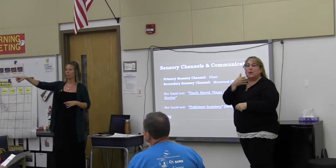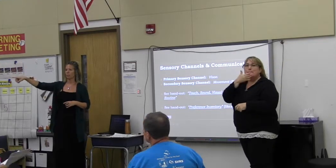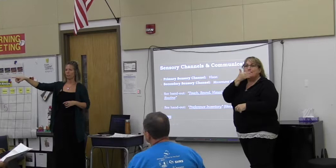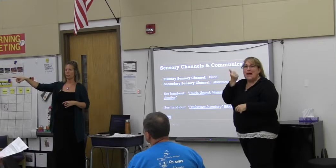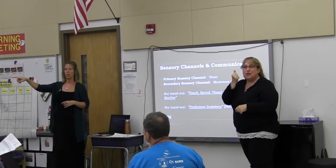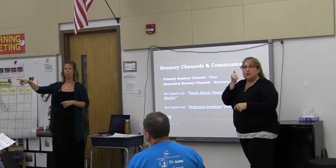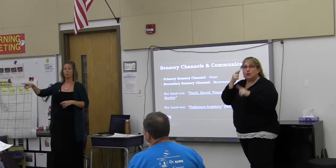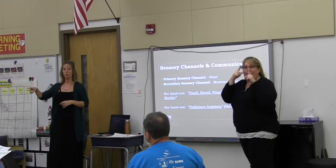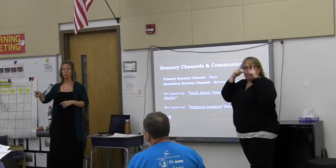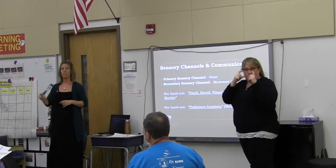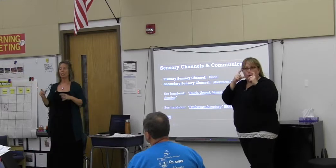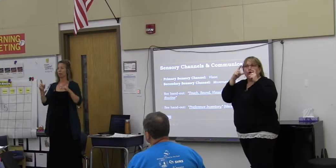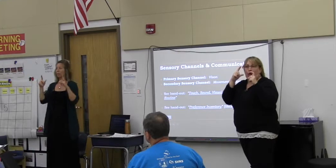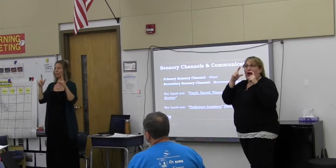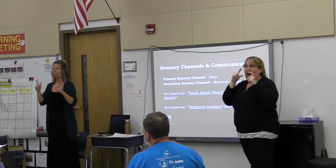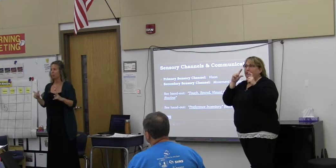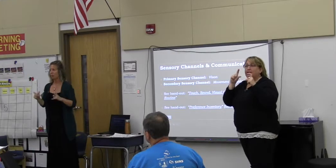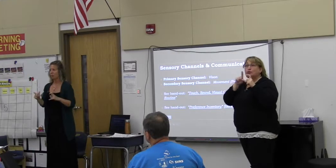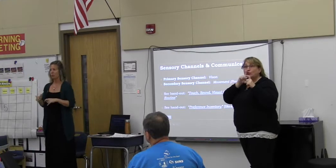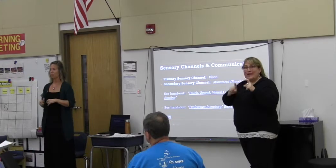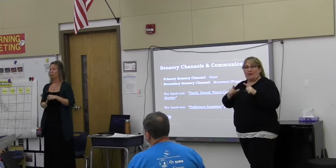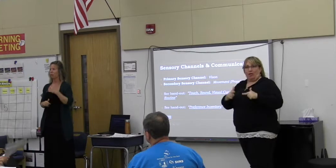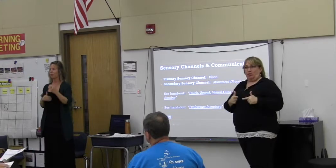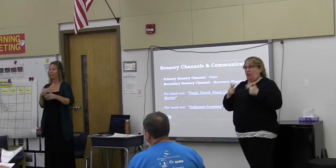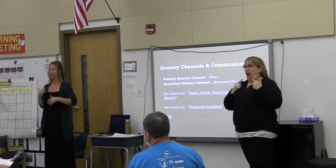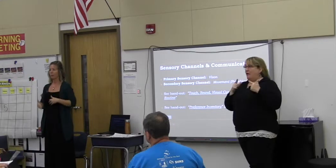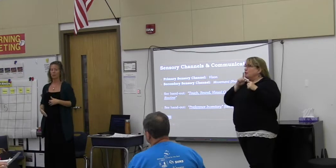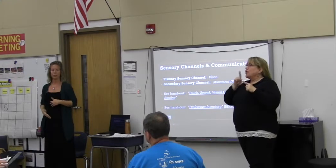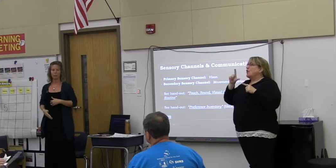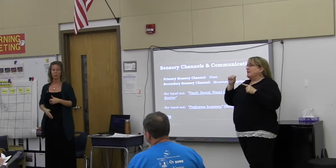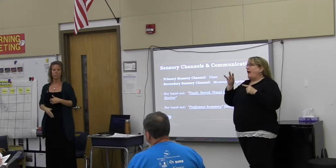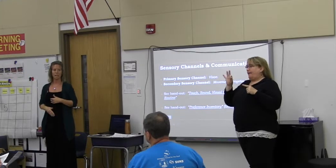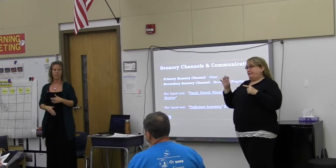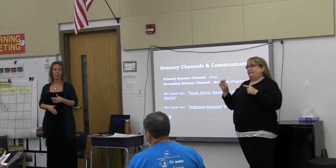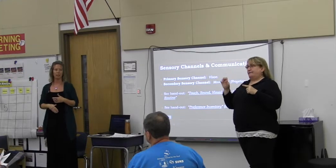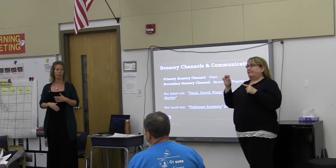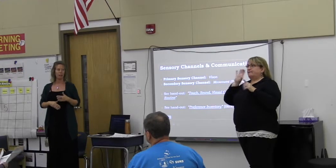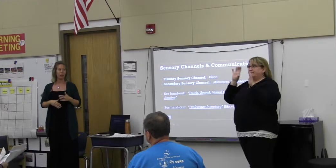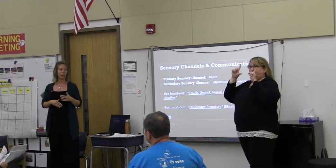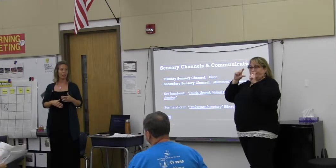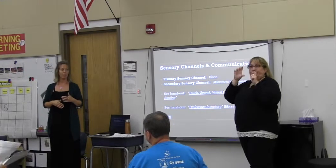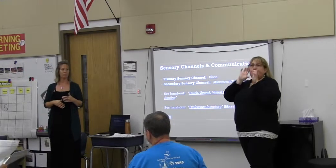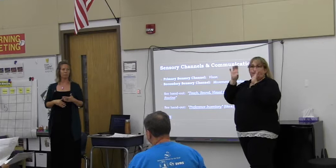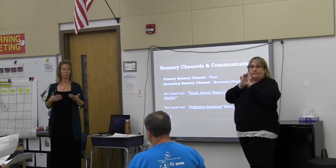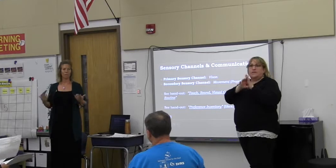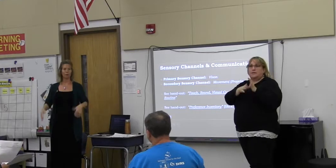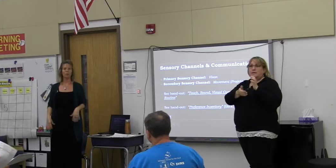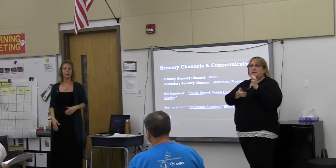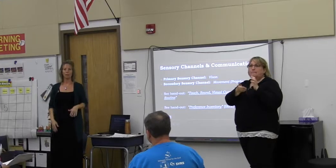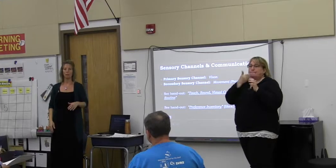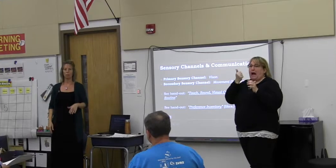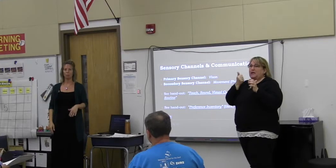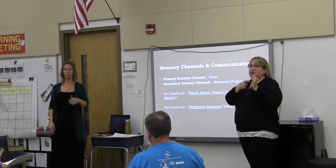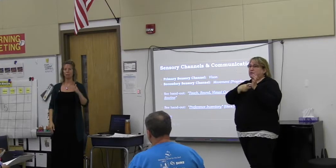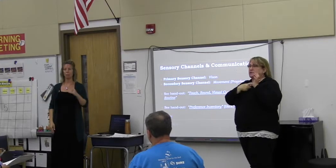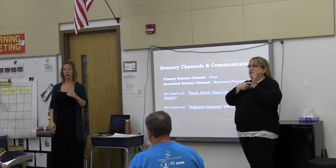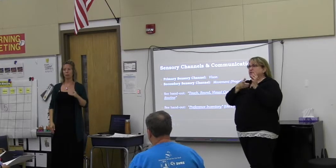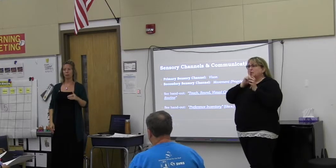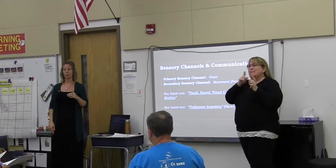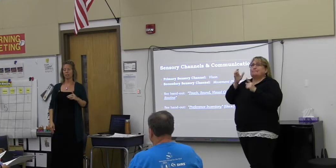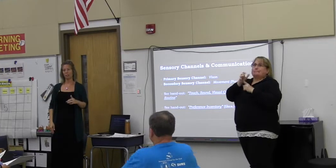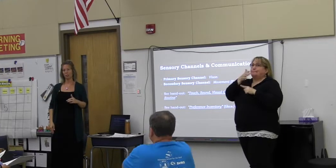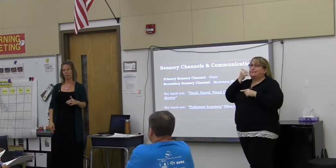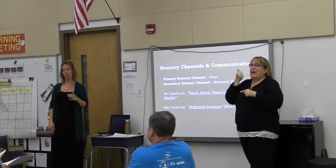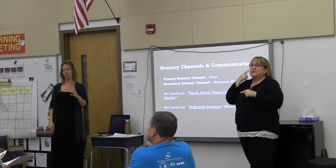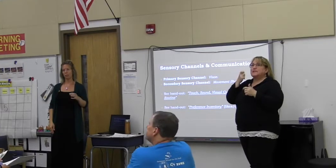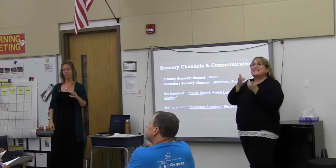Does that make sense? So if you can take real life pictures of what they experience during the day, you know, that's going to be best. They will have